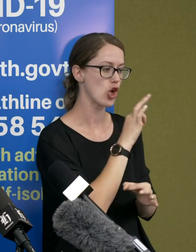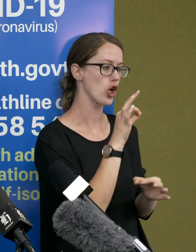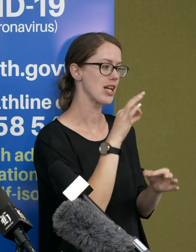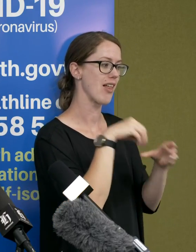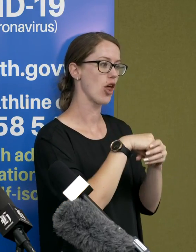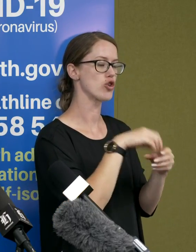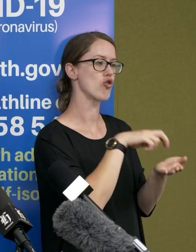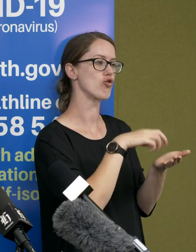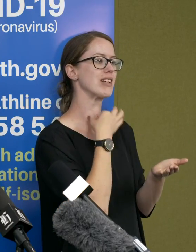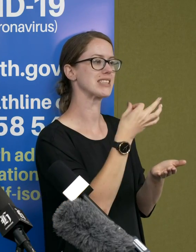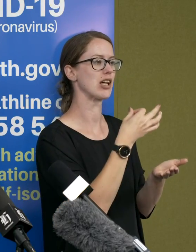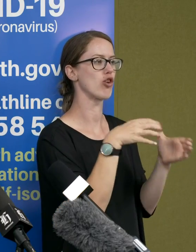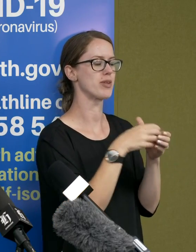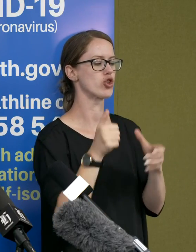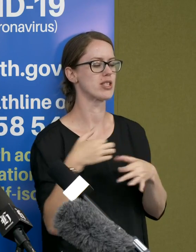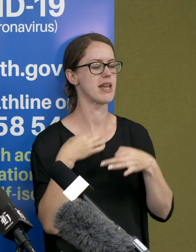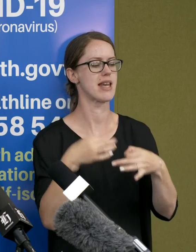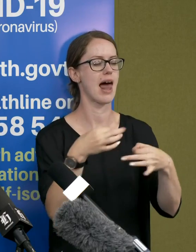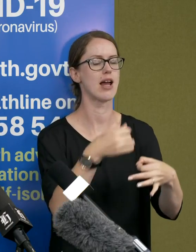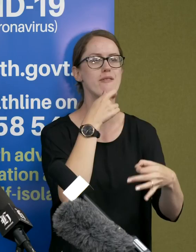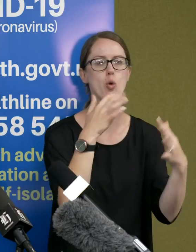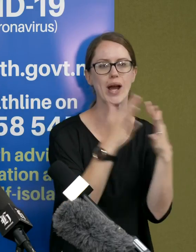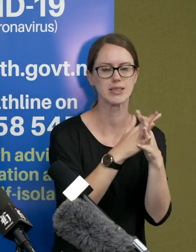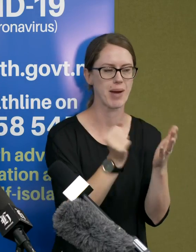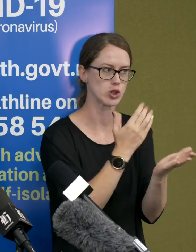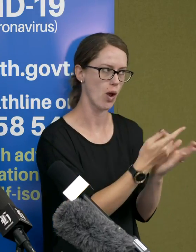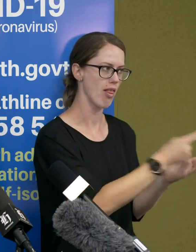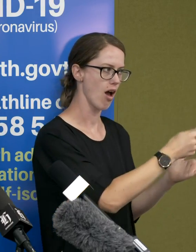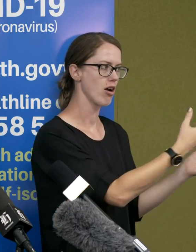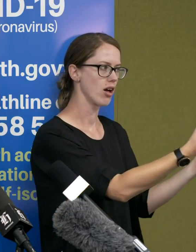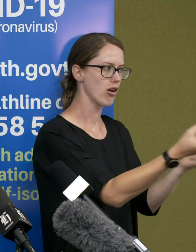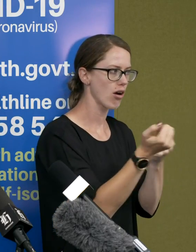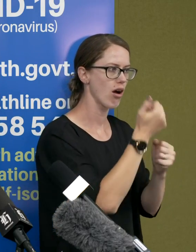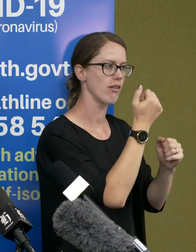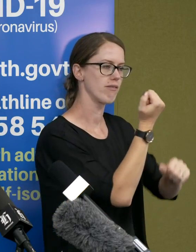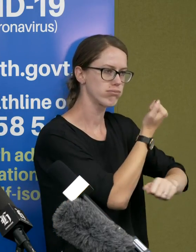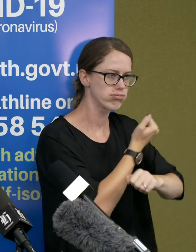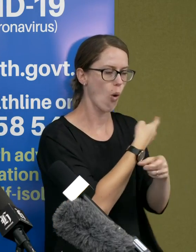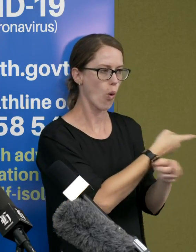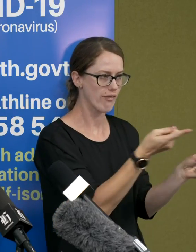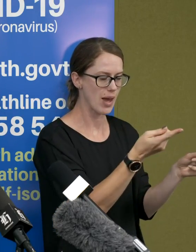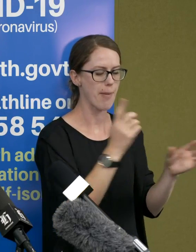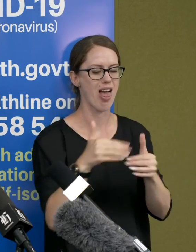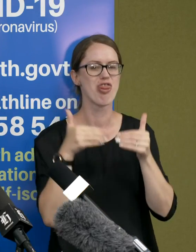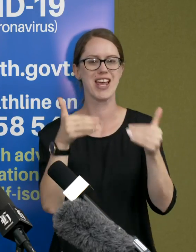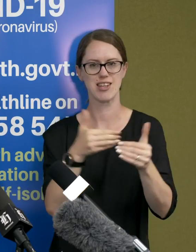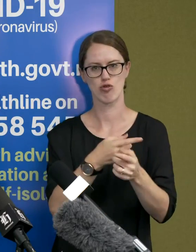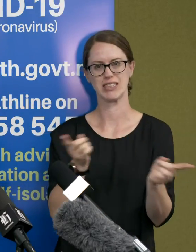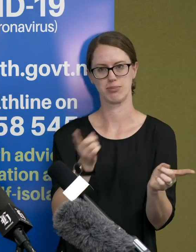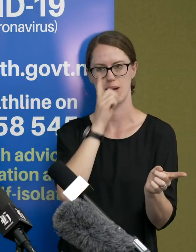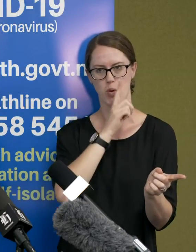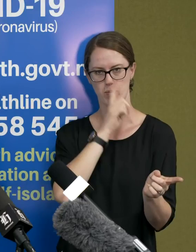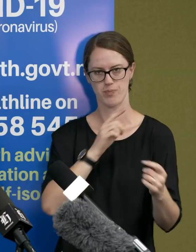those groups defer getting their vaccination for a few weeks, so we can make sure we are using all our capacity to vaccinate those most vulnerable. And I